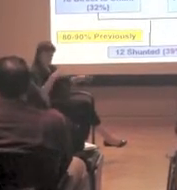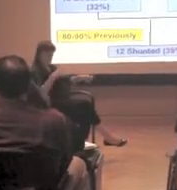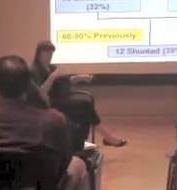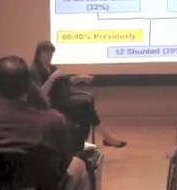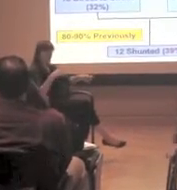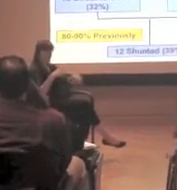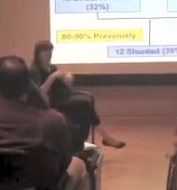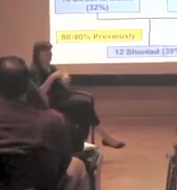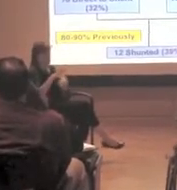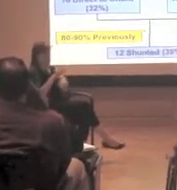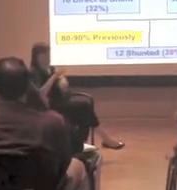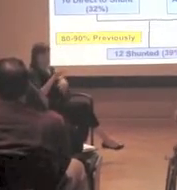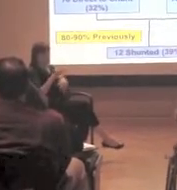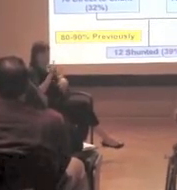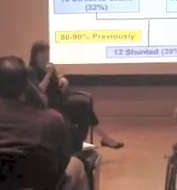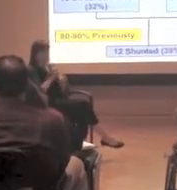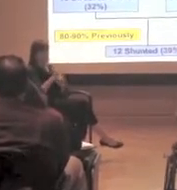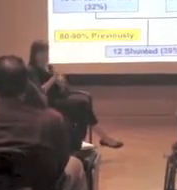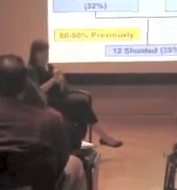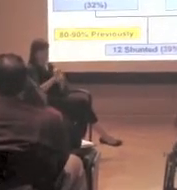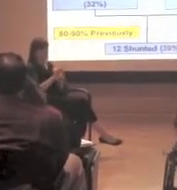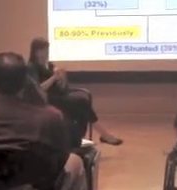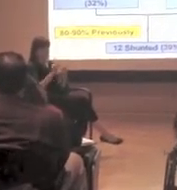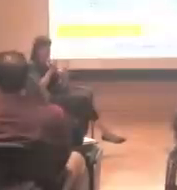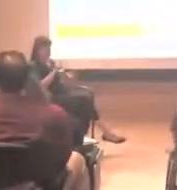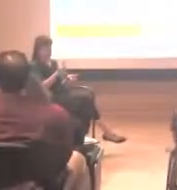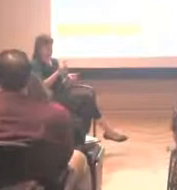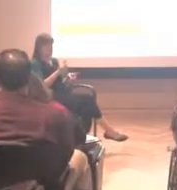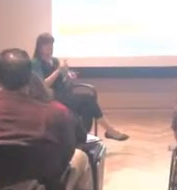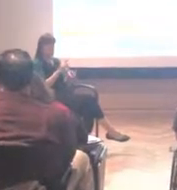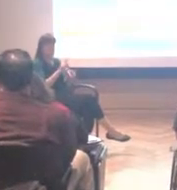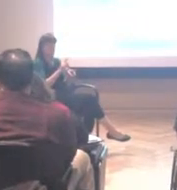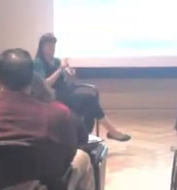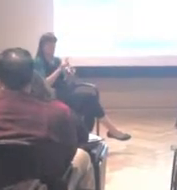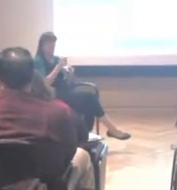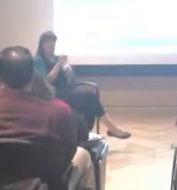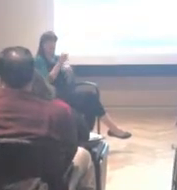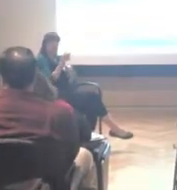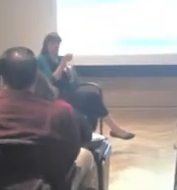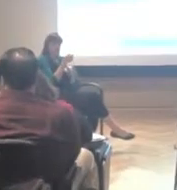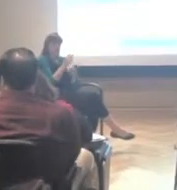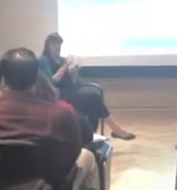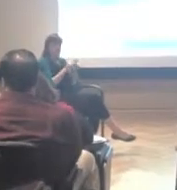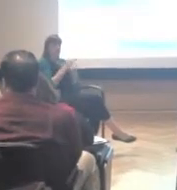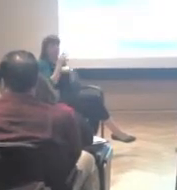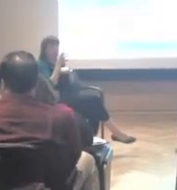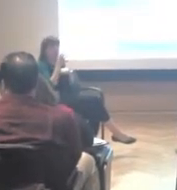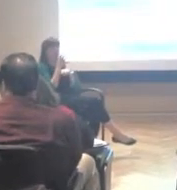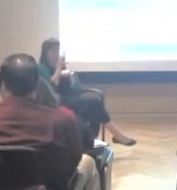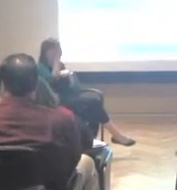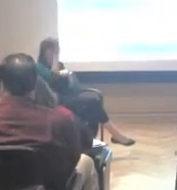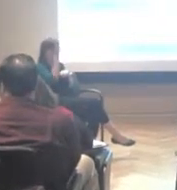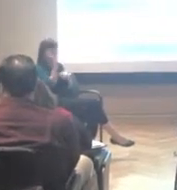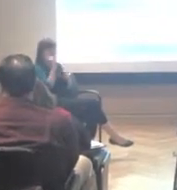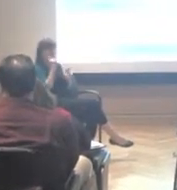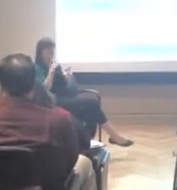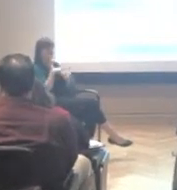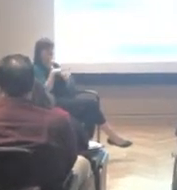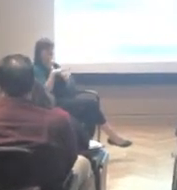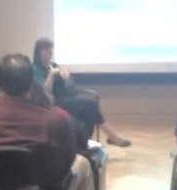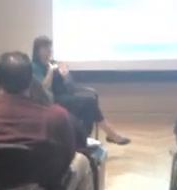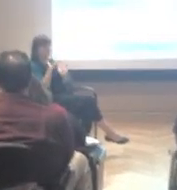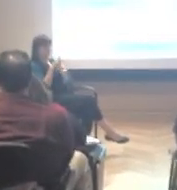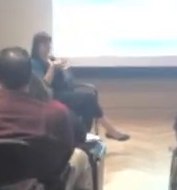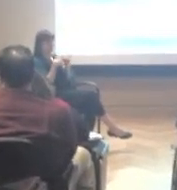probably not crazy. Like, it's probably true. It's really, really subtle, but it's only a mom or a dad can notice.